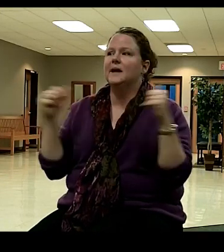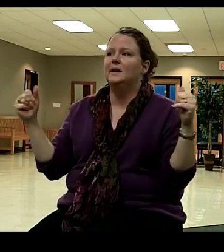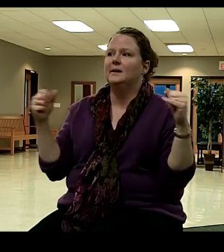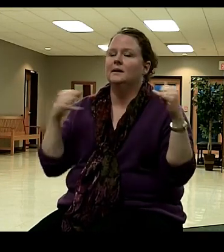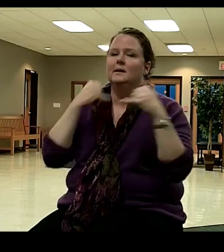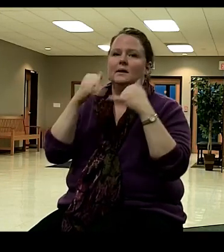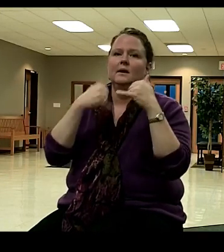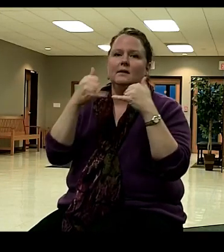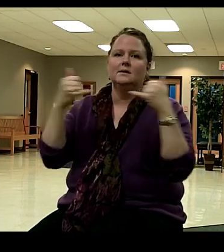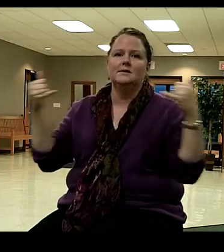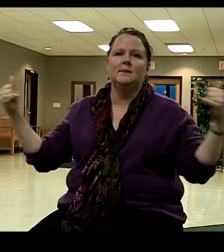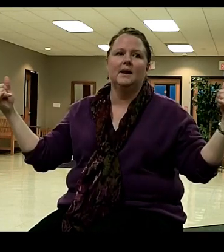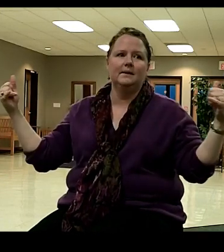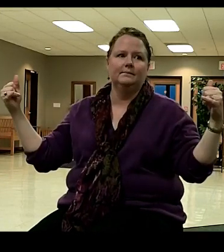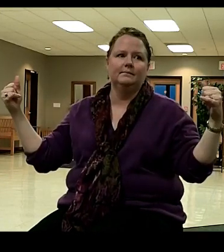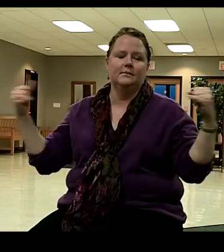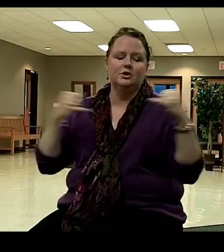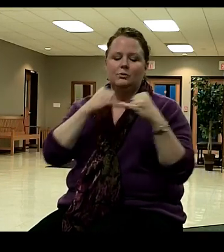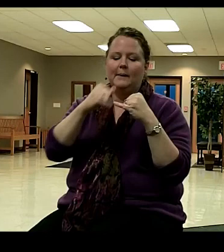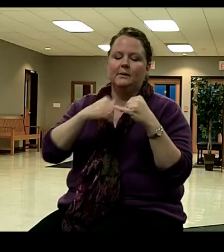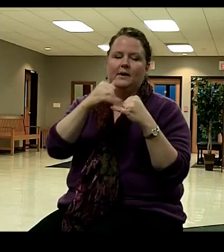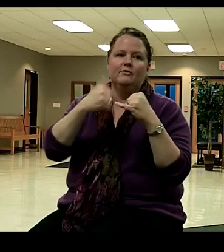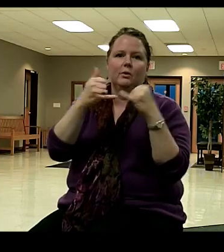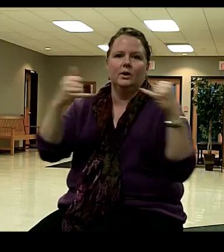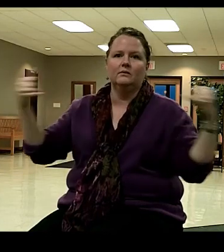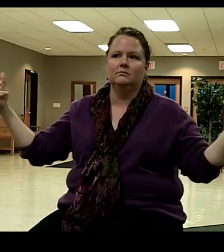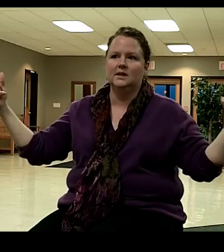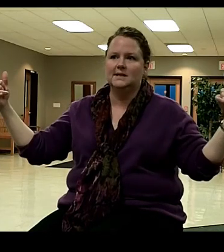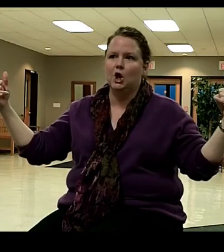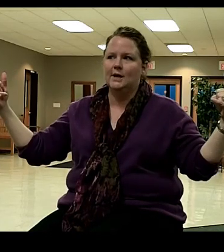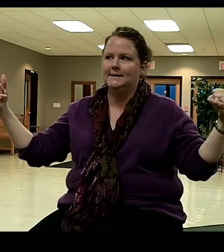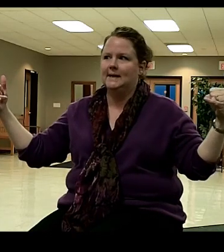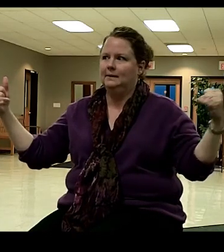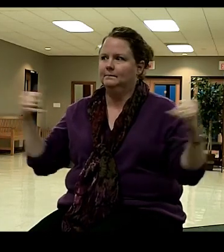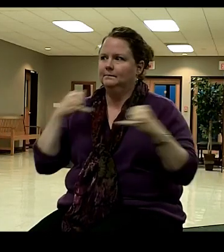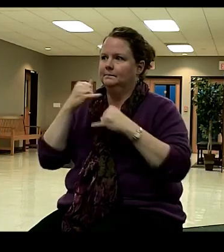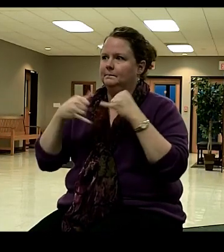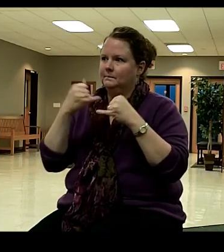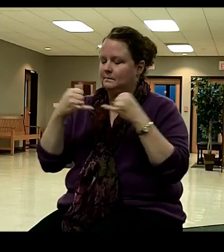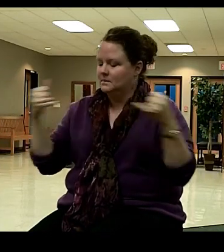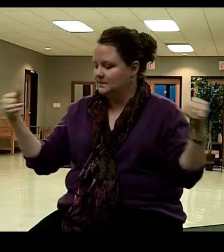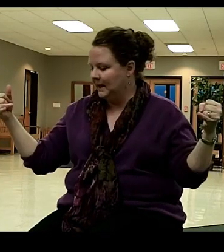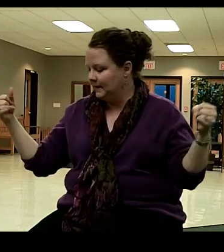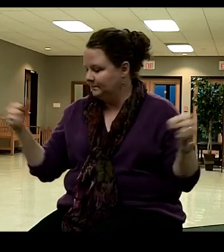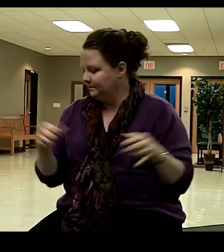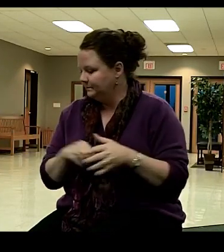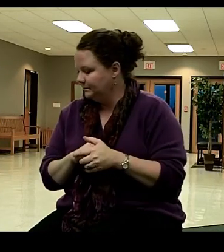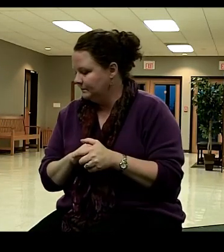spaghetti, and then it's spaghetti. So you wrap it around the fork and it's long and skinny. Spaghetti.